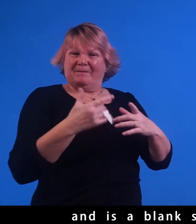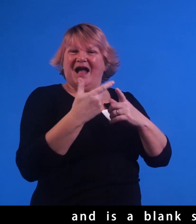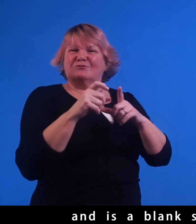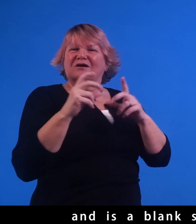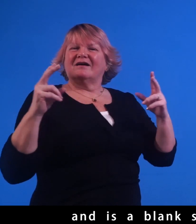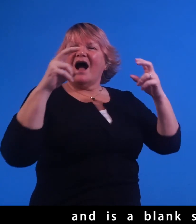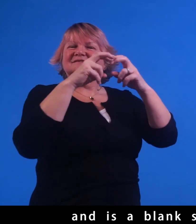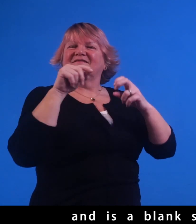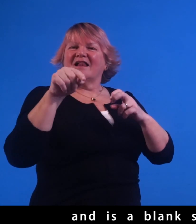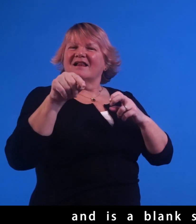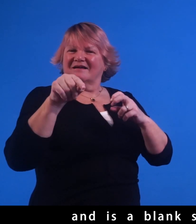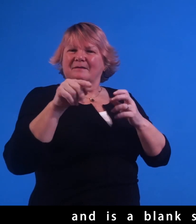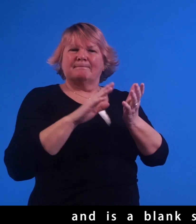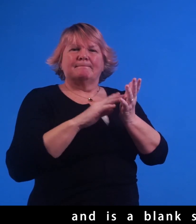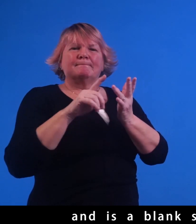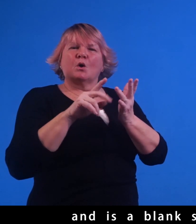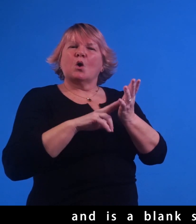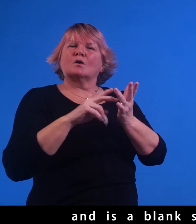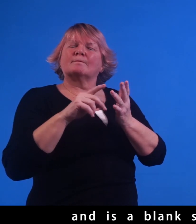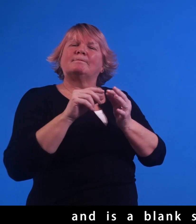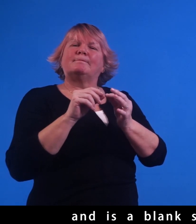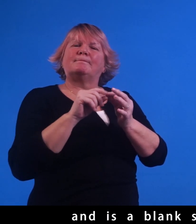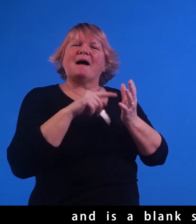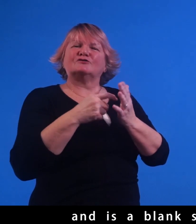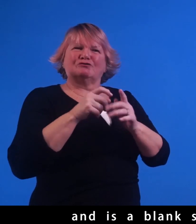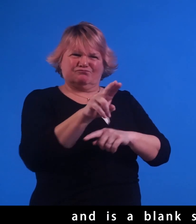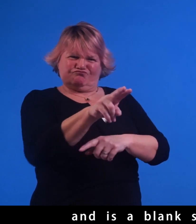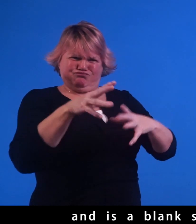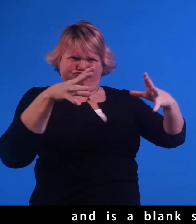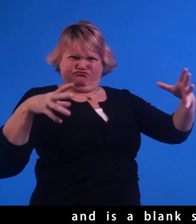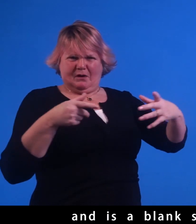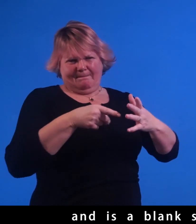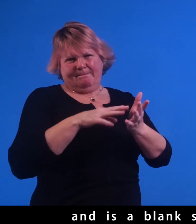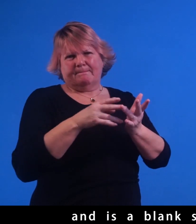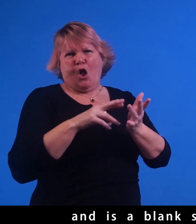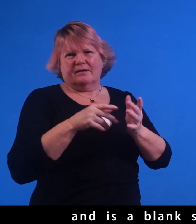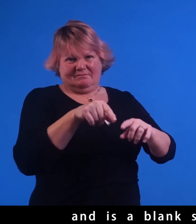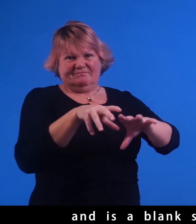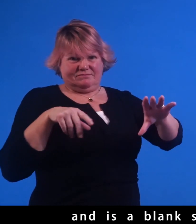and is a blank shell fired from a cannon on the Half Moon Battery at Edinburgh Castle.